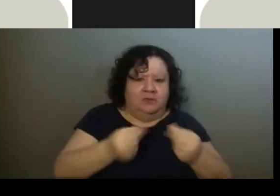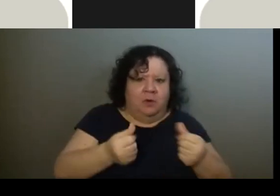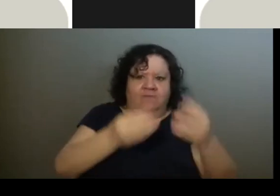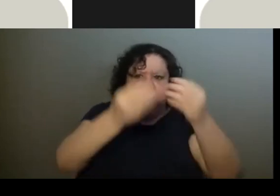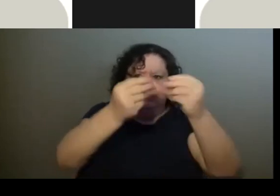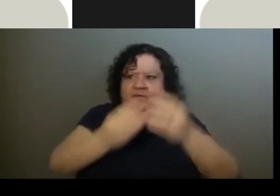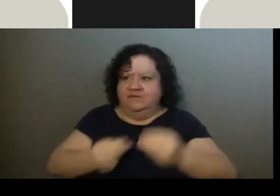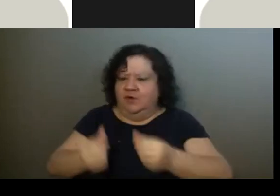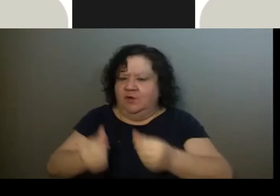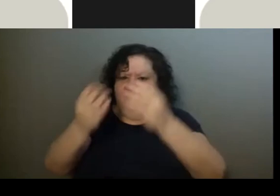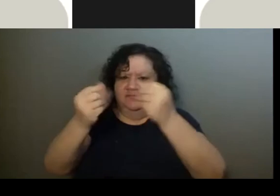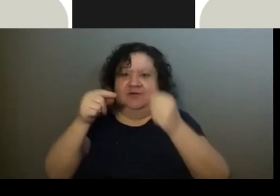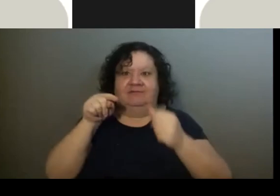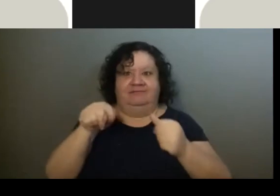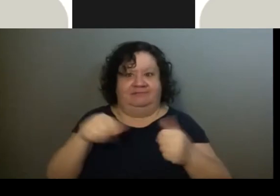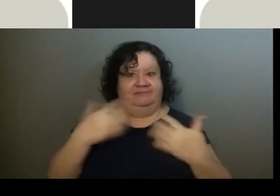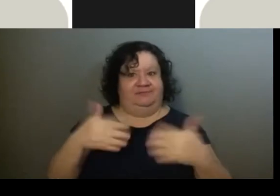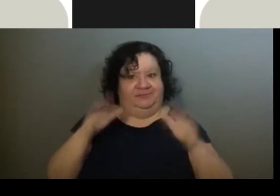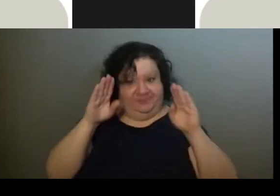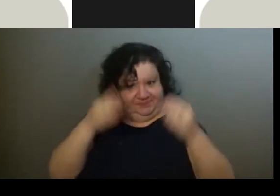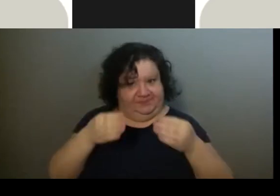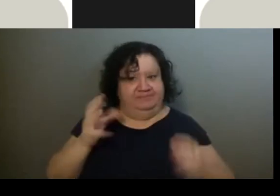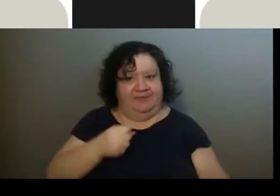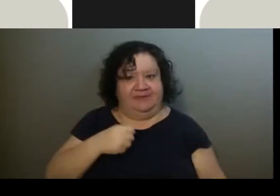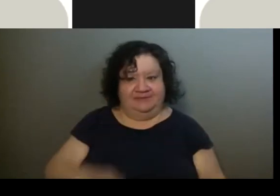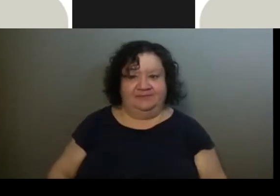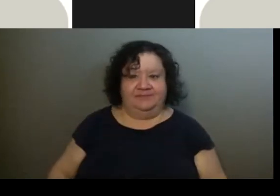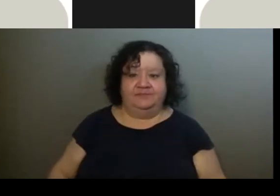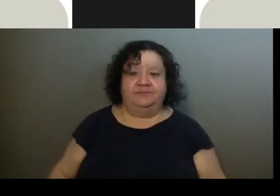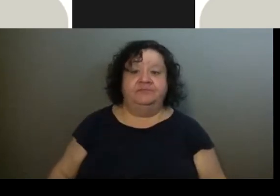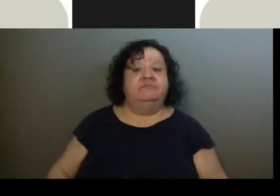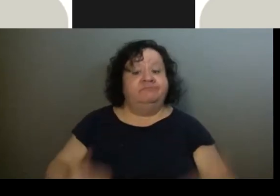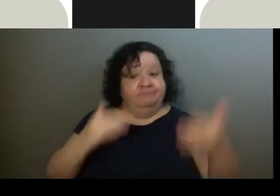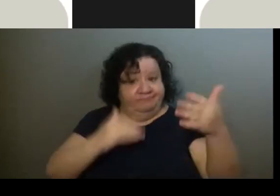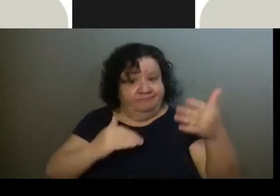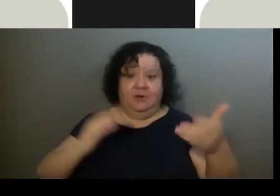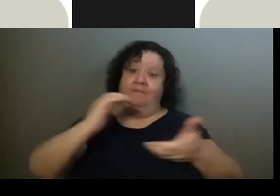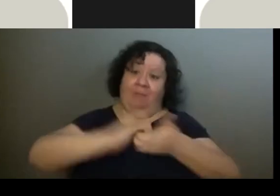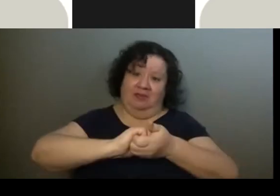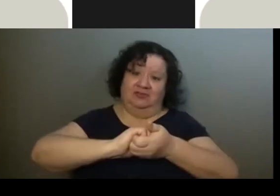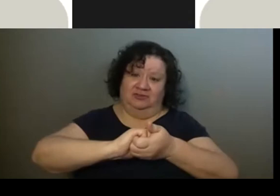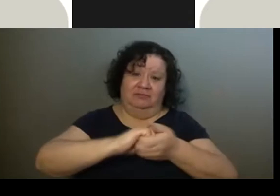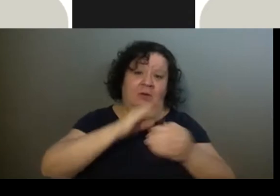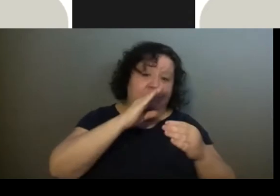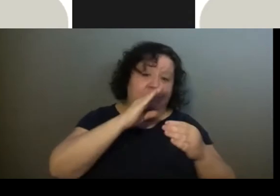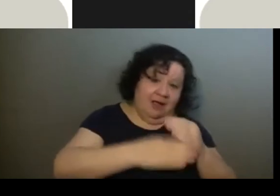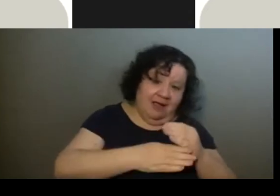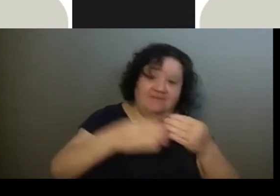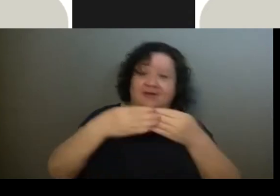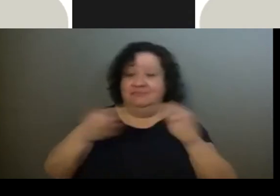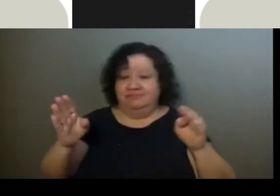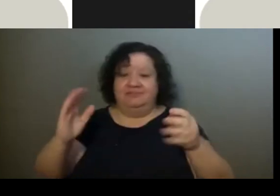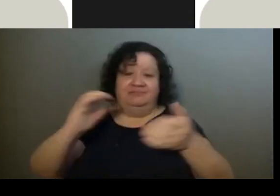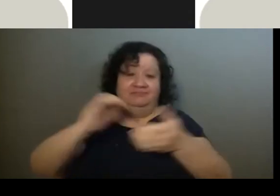with the private sector, public sector, civil society, and more importantly, the differently abled